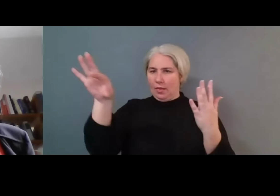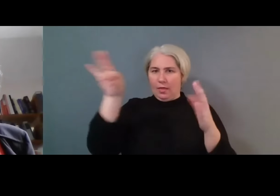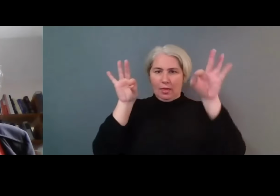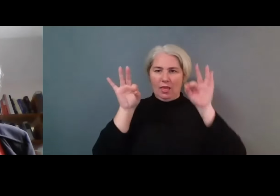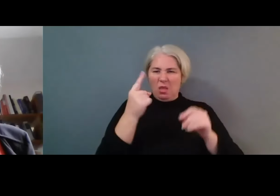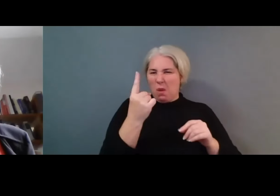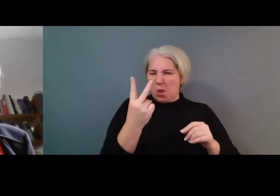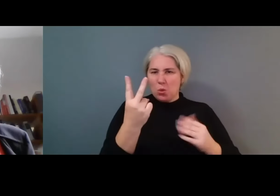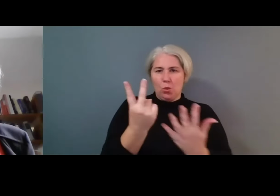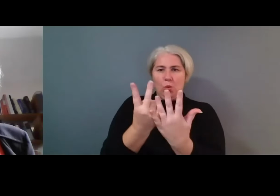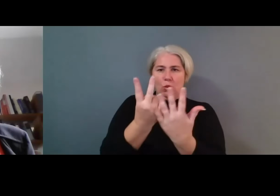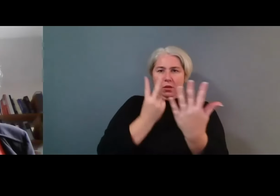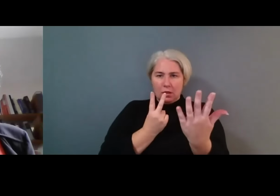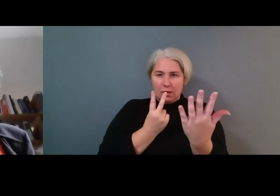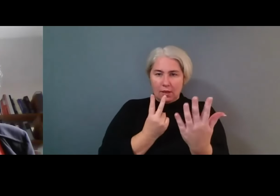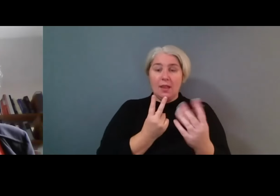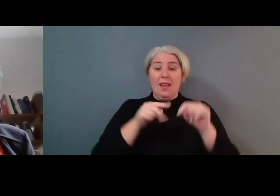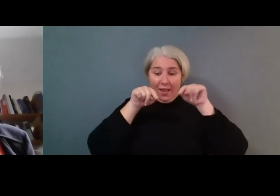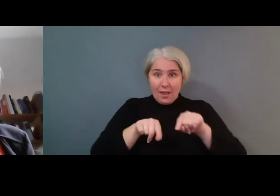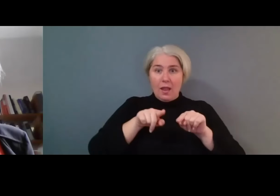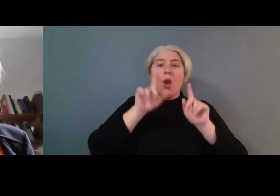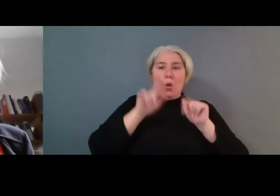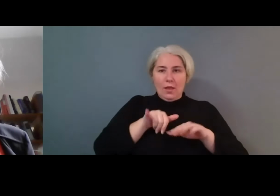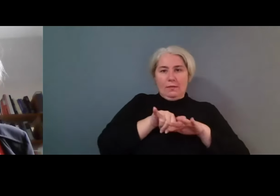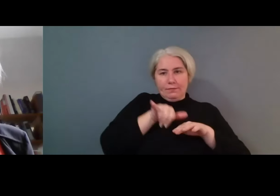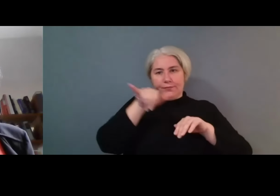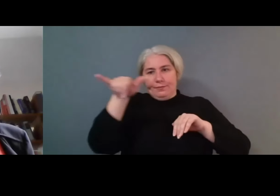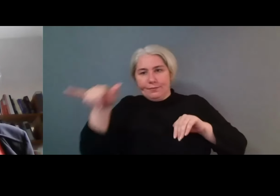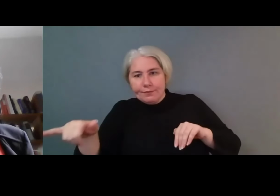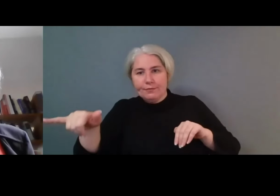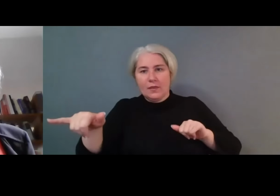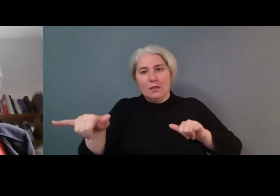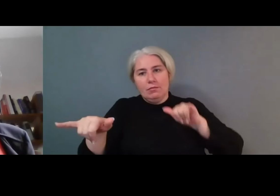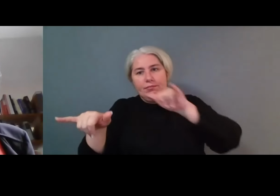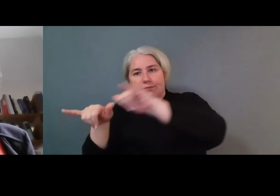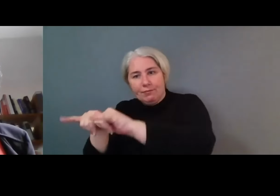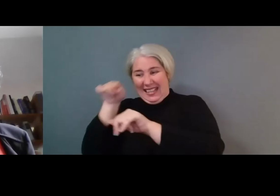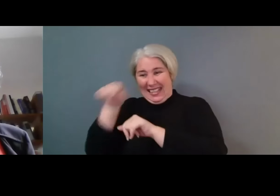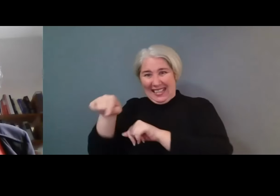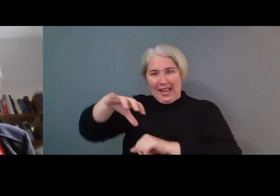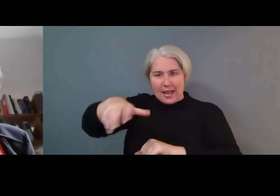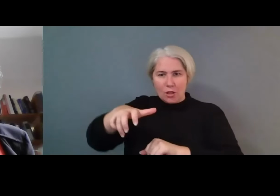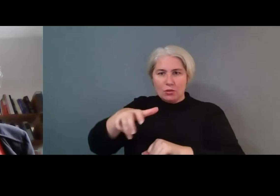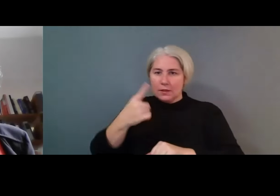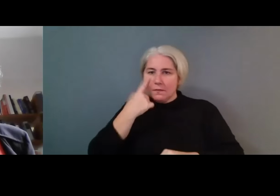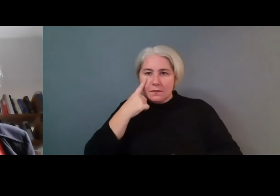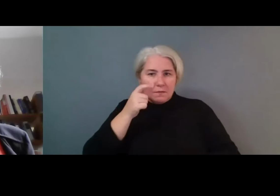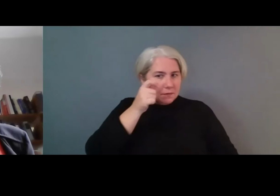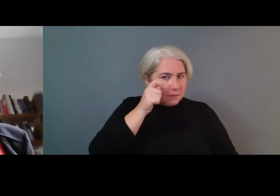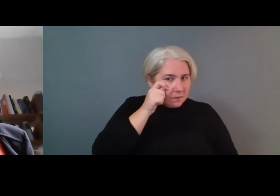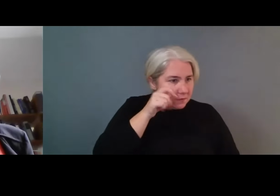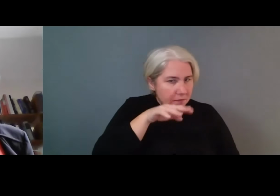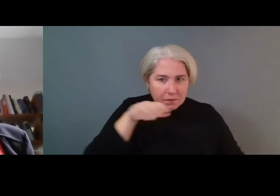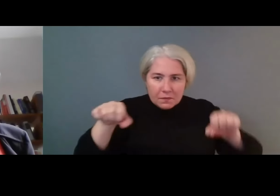but also go into the country and talk to stakeholders. And then a decision is taken